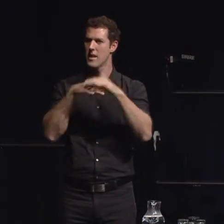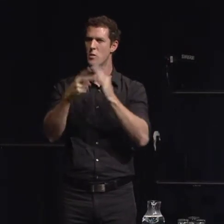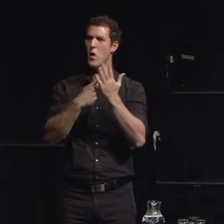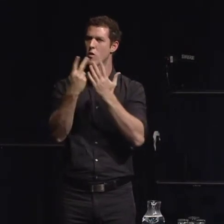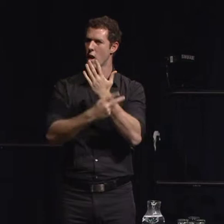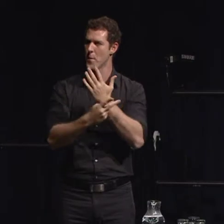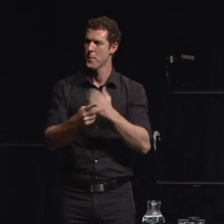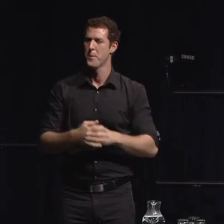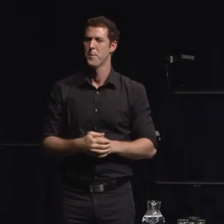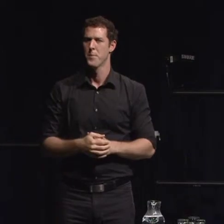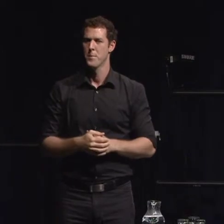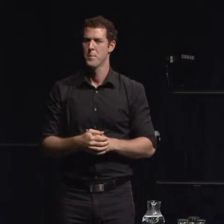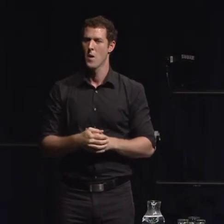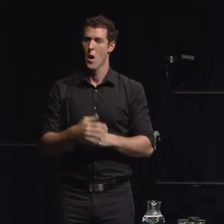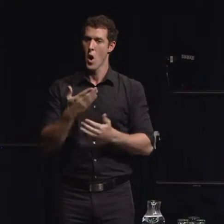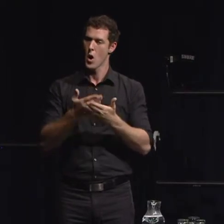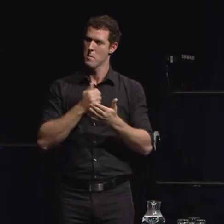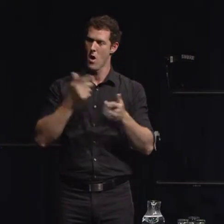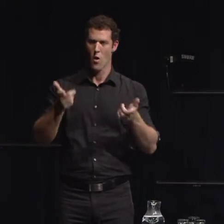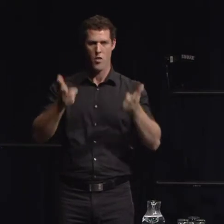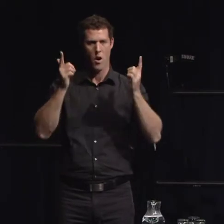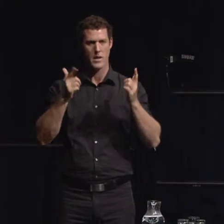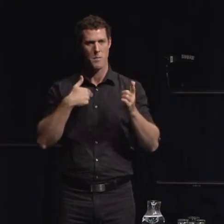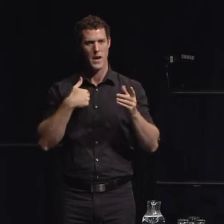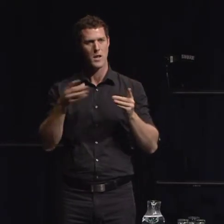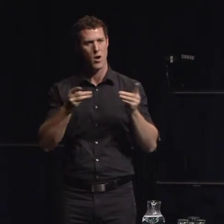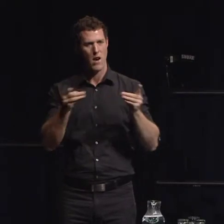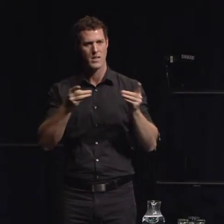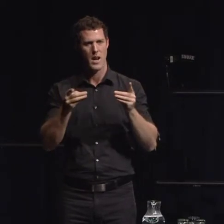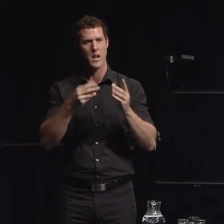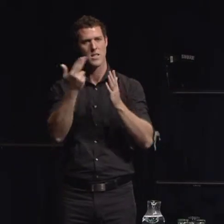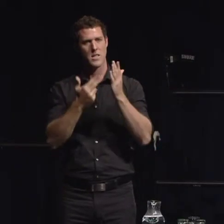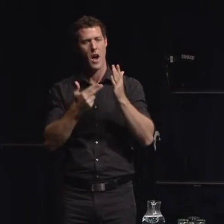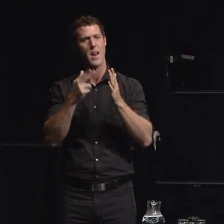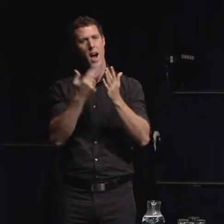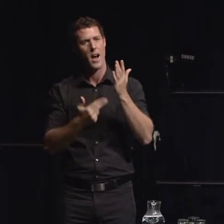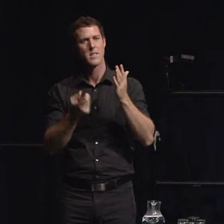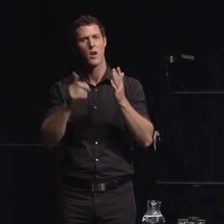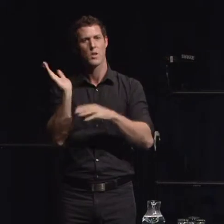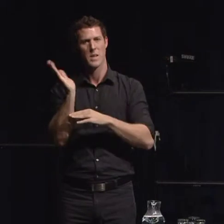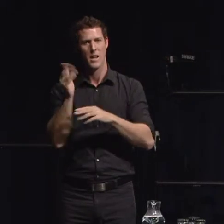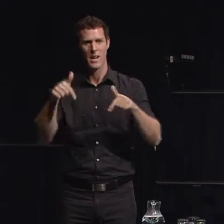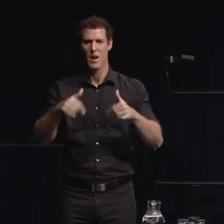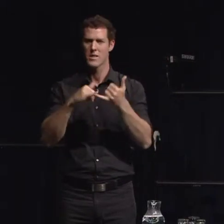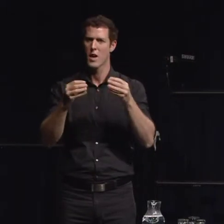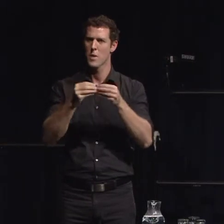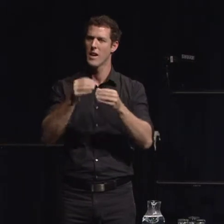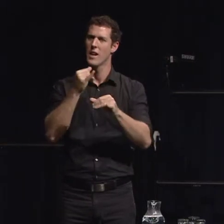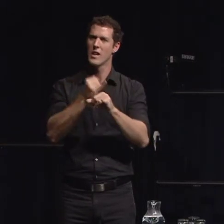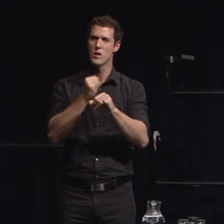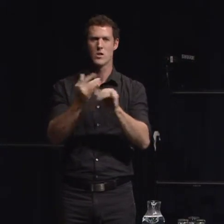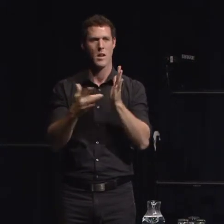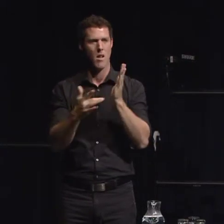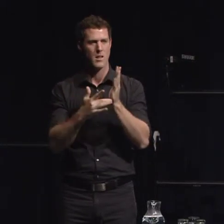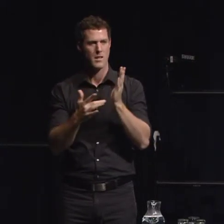program. By my authority as Director, Design, Arts and Hospitality at South Bank Institute of